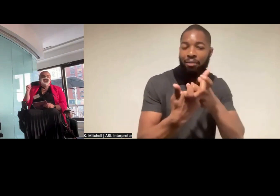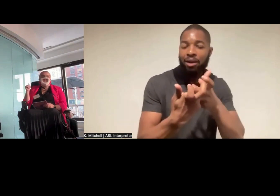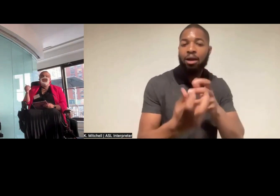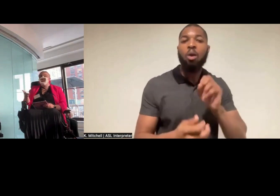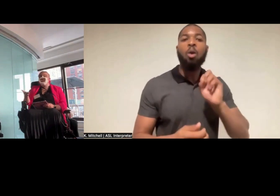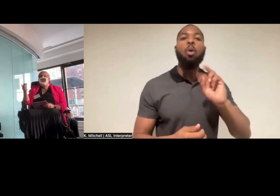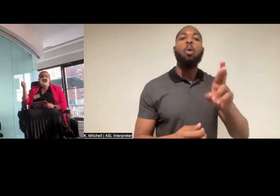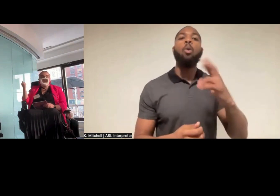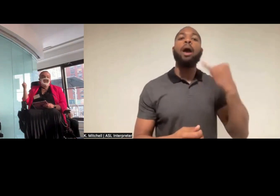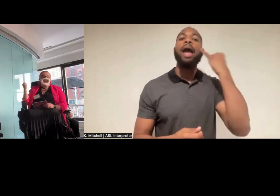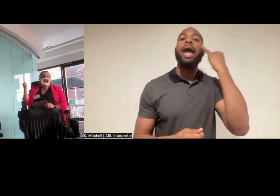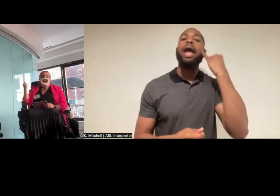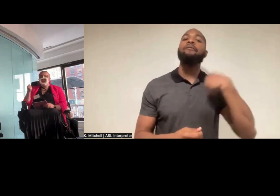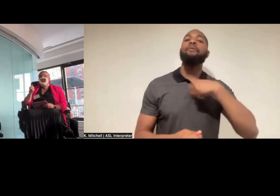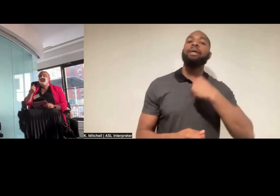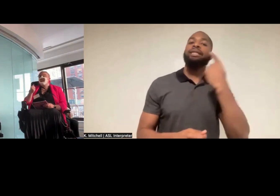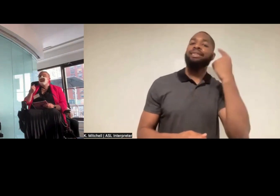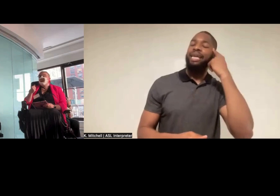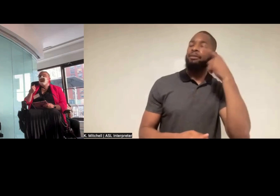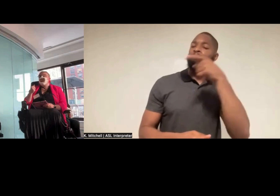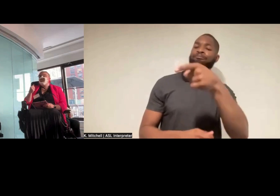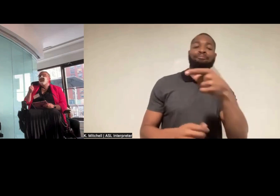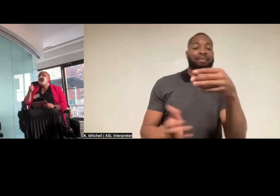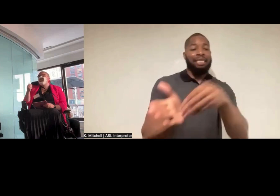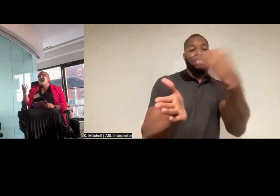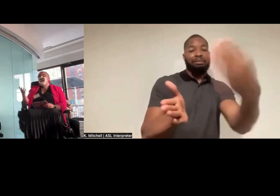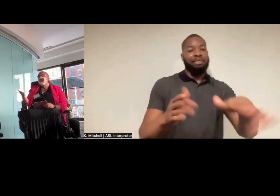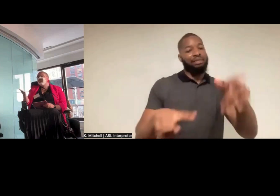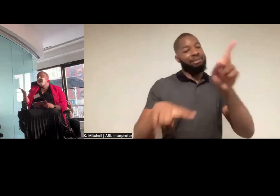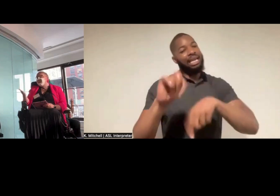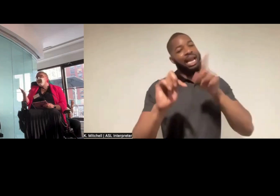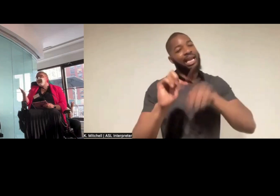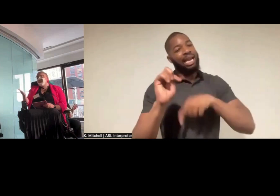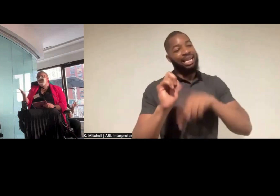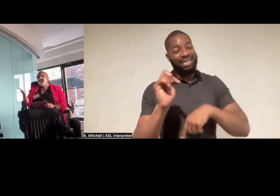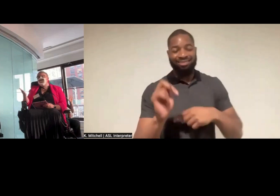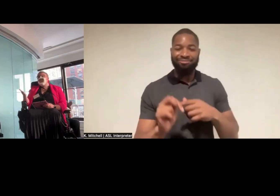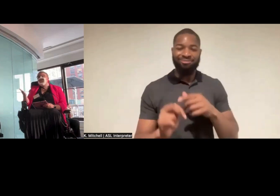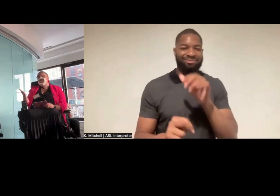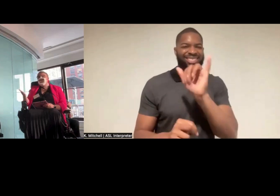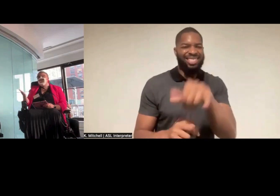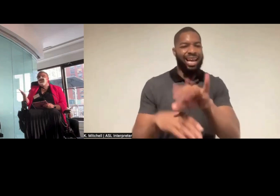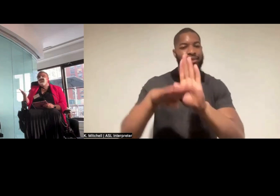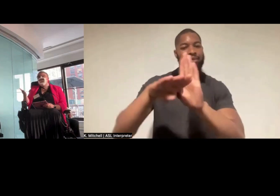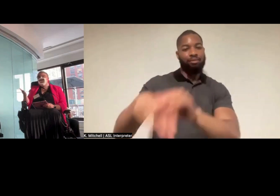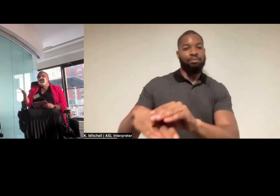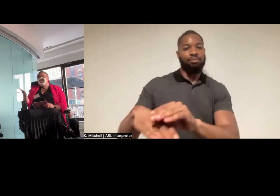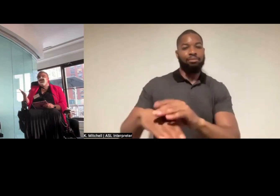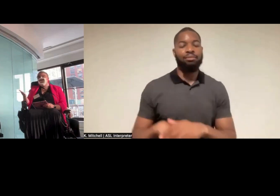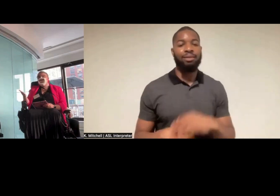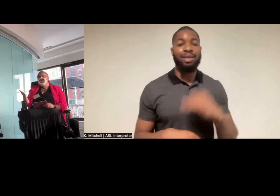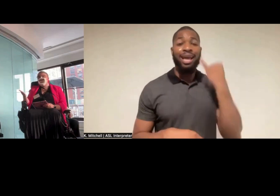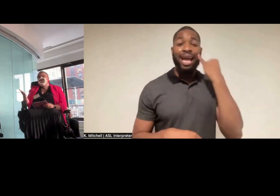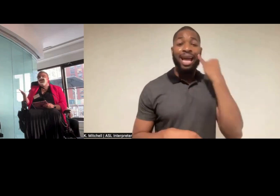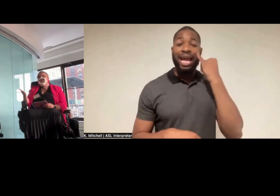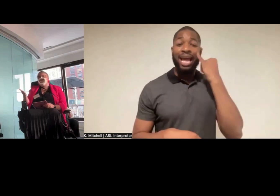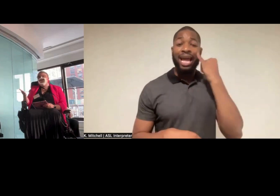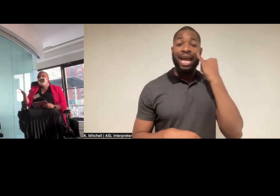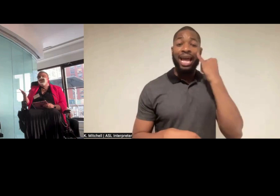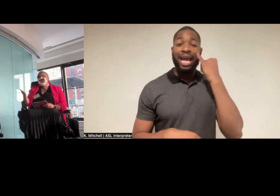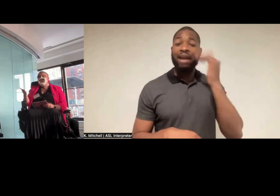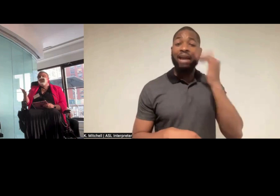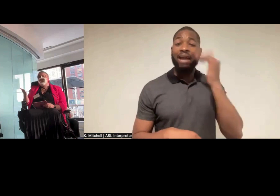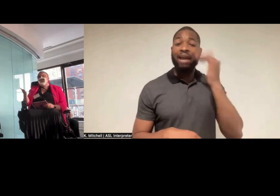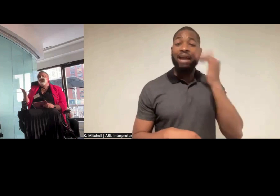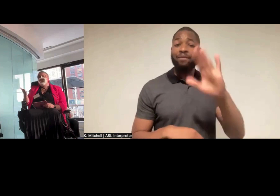seems too expensive, it seems like too much work? Because if your classrooms are already outfitted with technology to record and